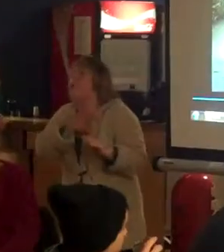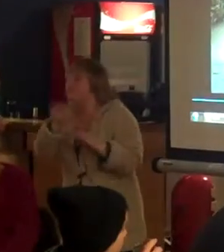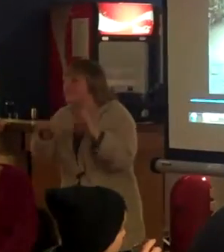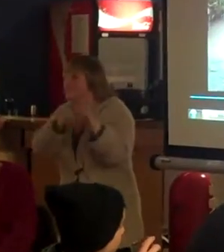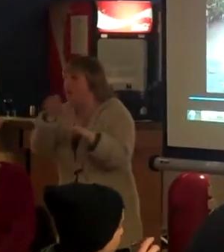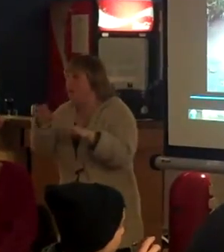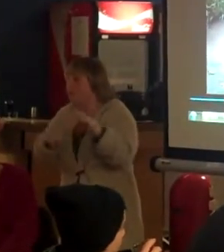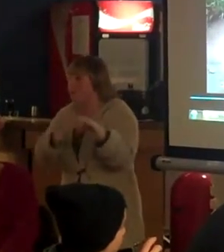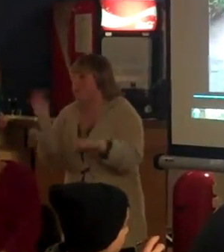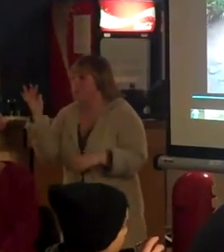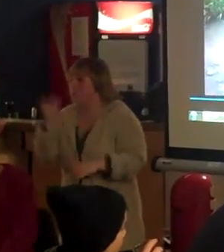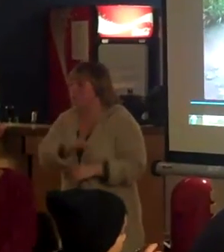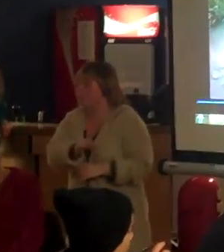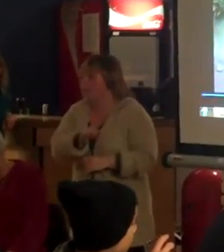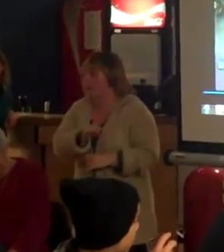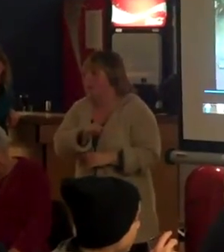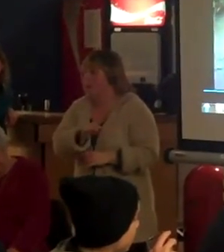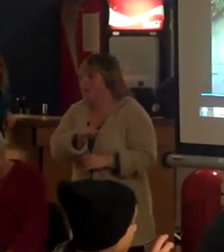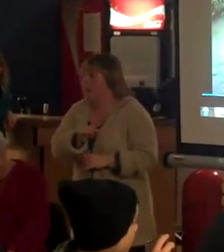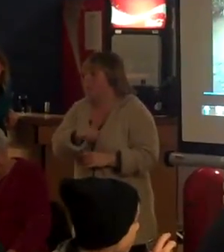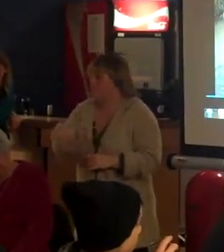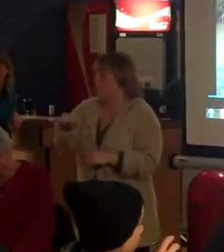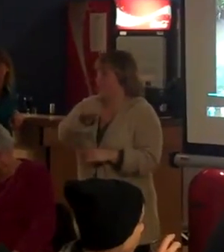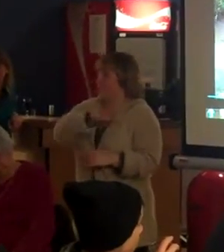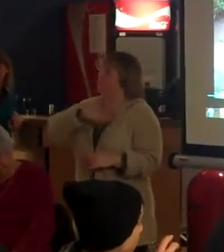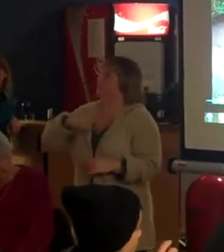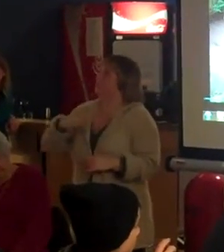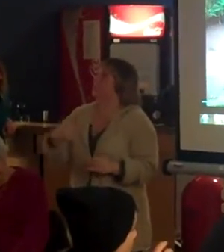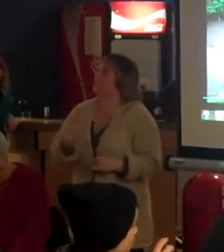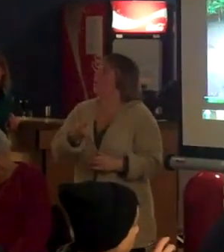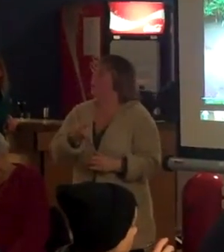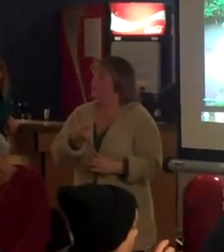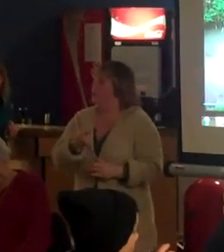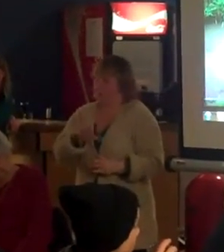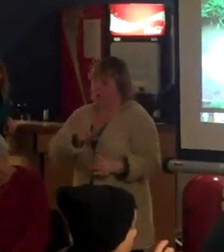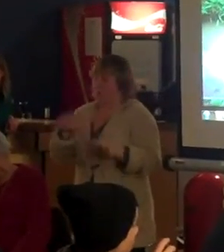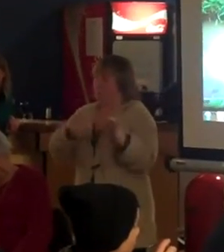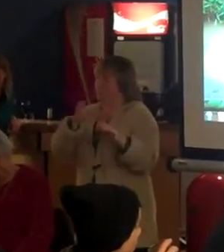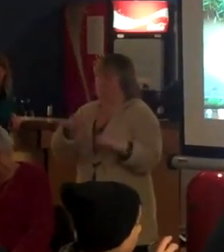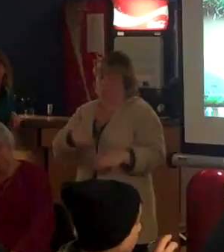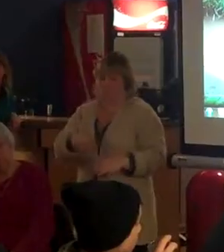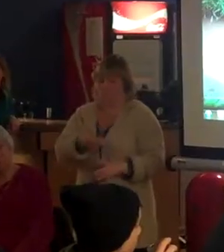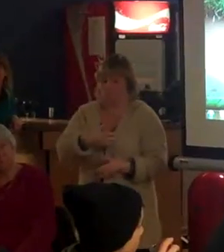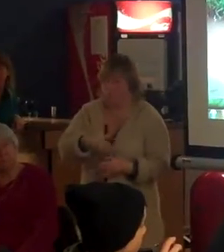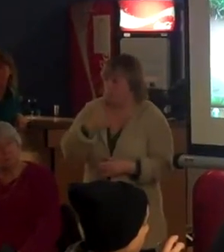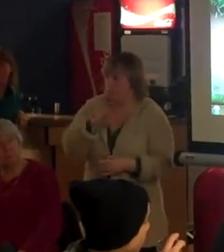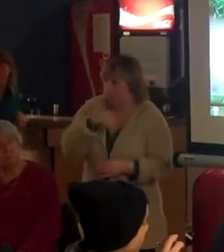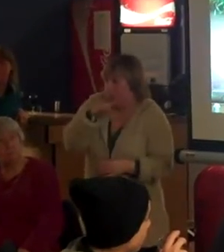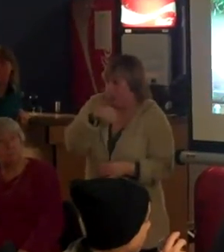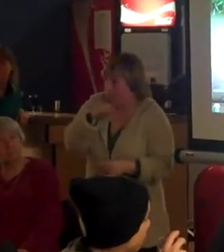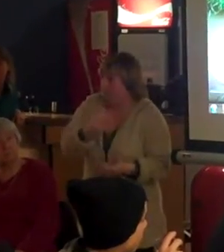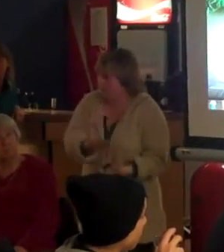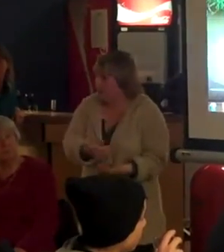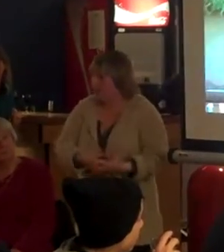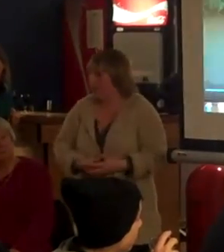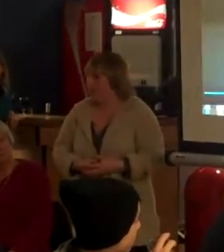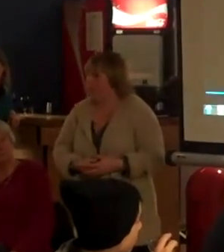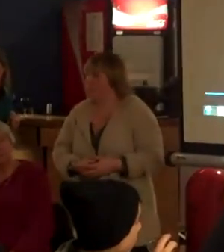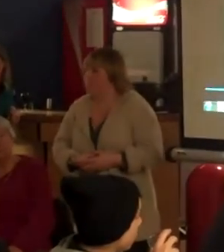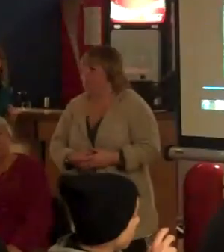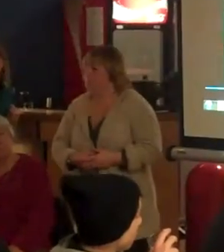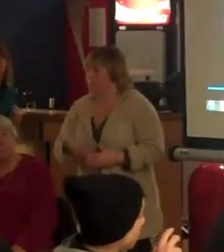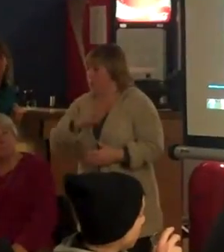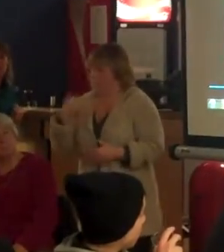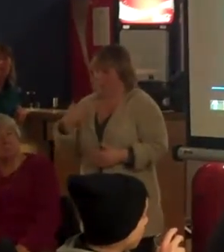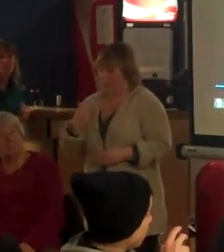because if there are cattle in the area, they will come to drink this kind of water, which human beings also will come